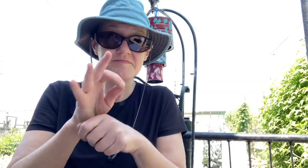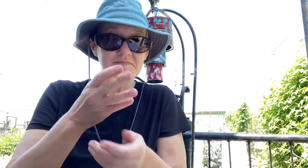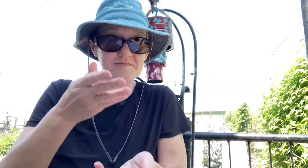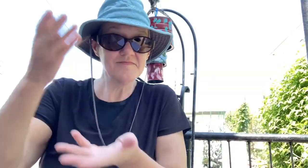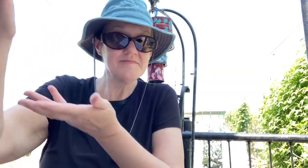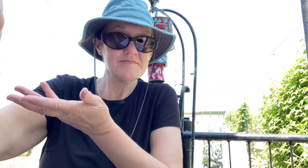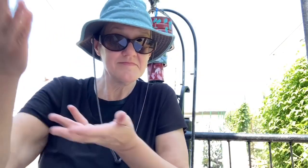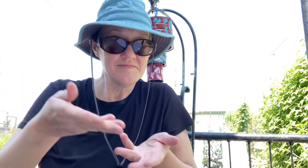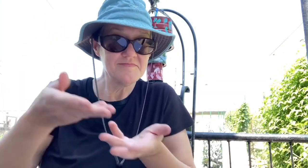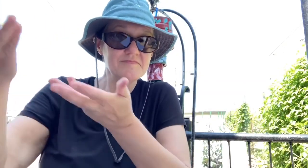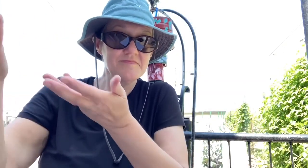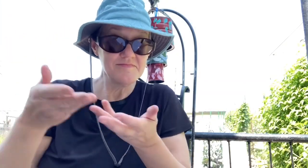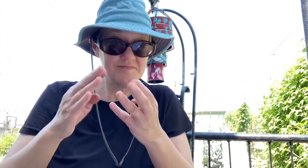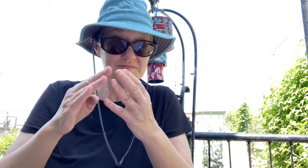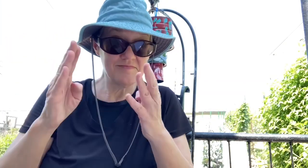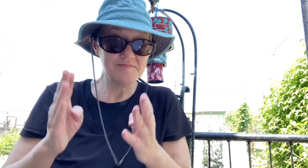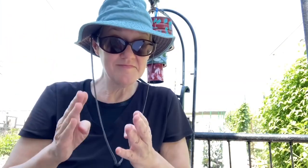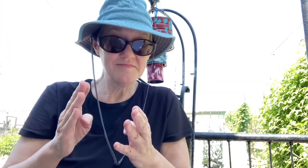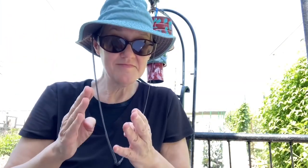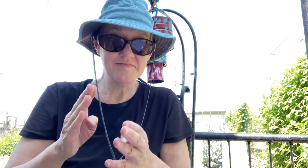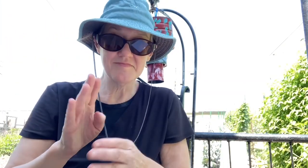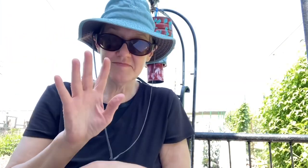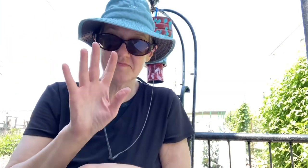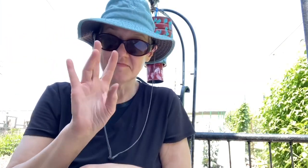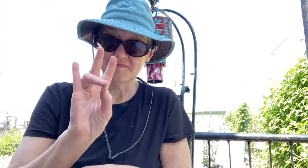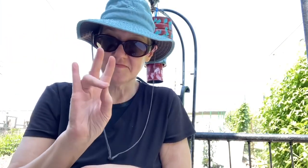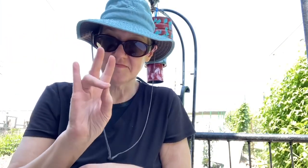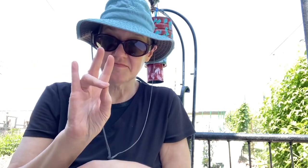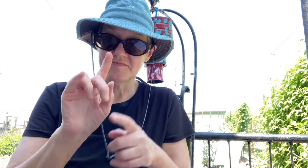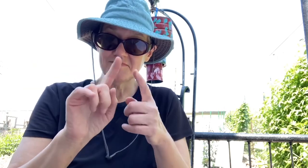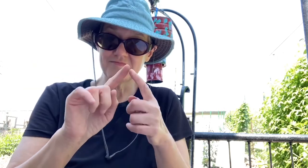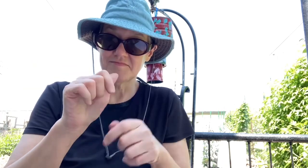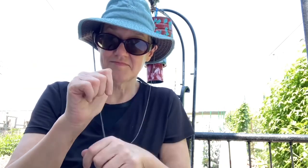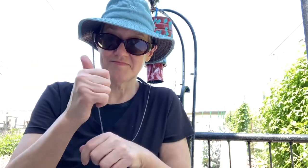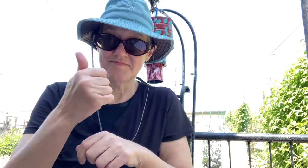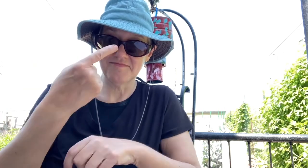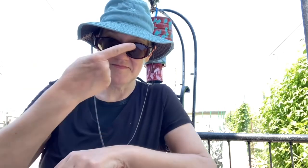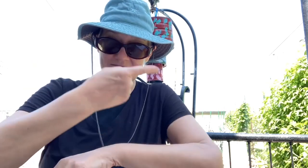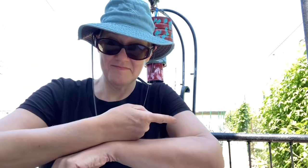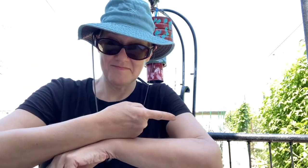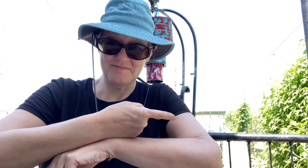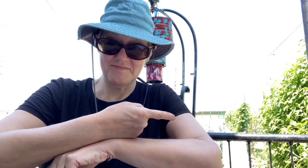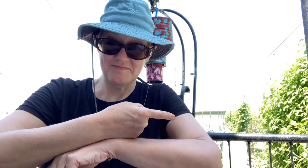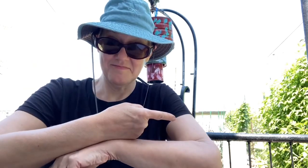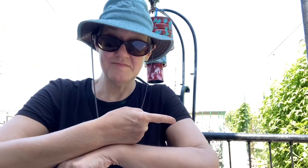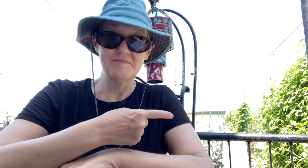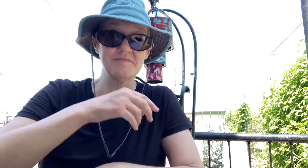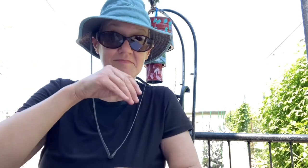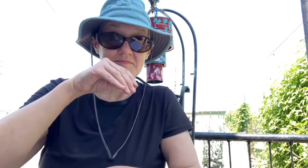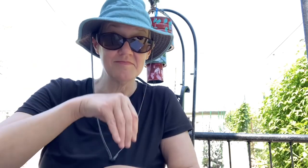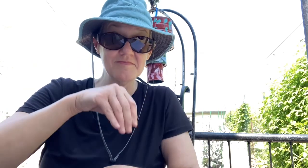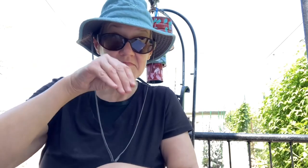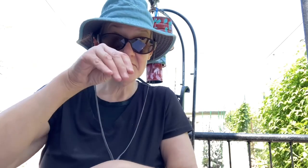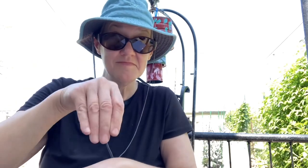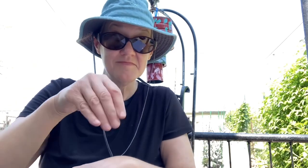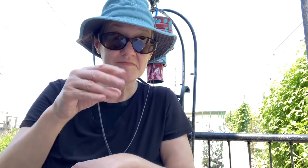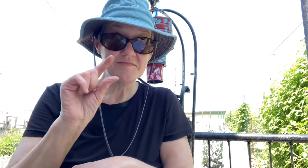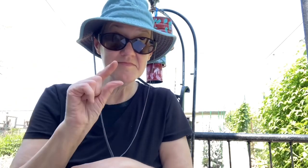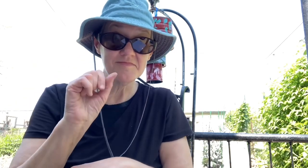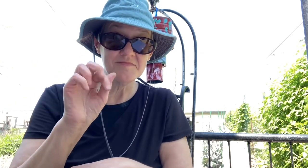I'm going to harden these off, bringing them in and out of the house 7 to 10 days. Then I'm going to plant